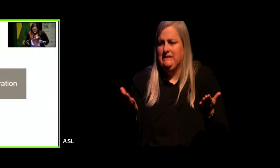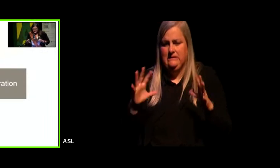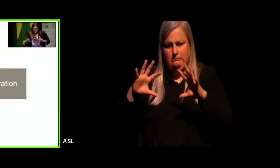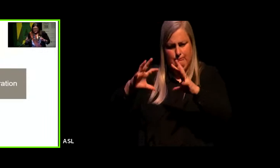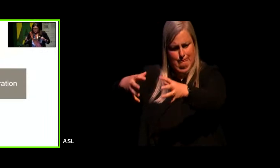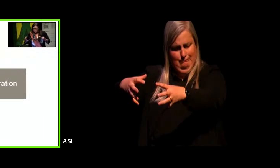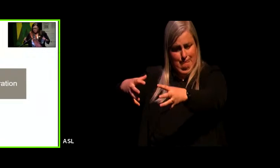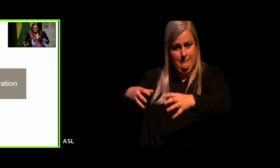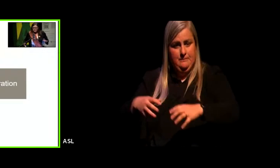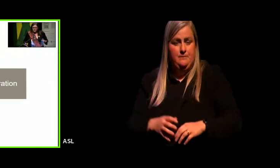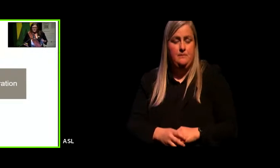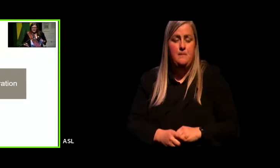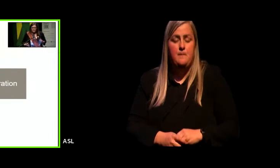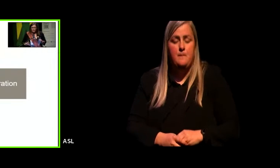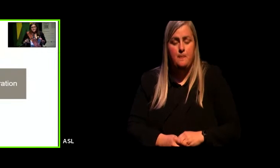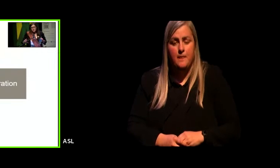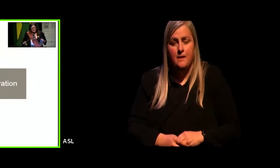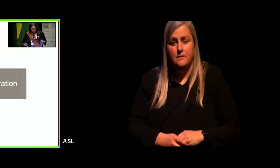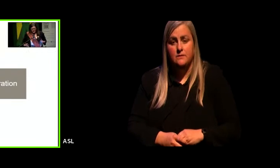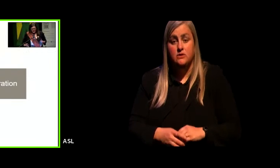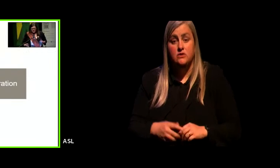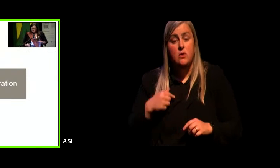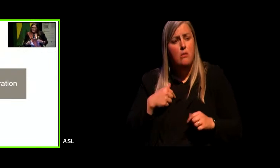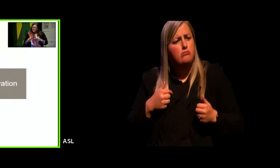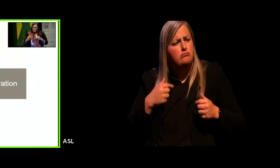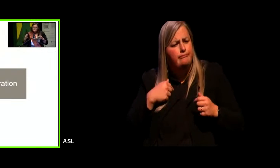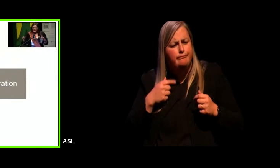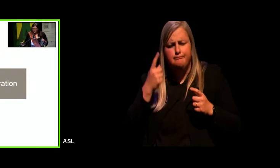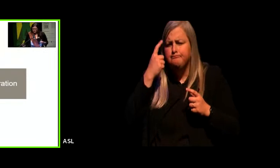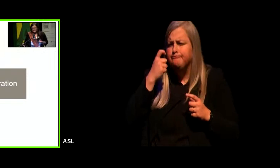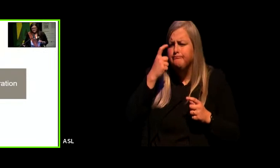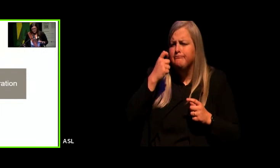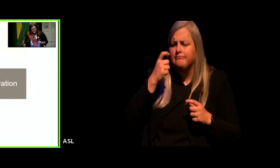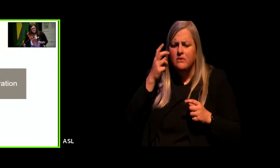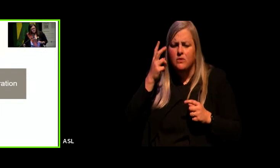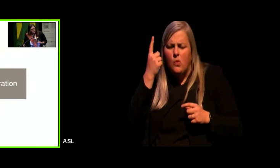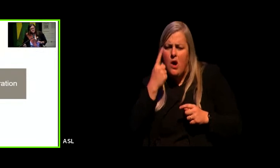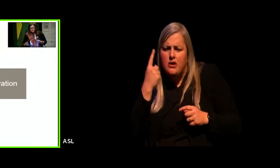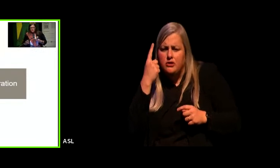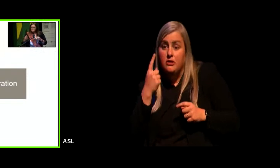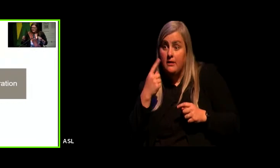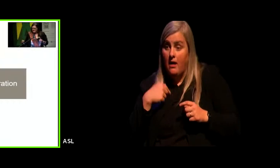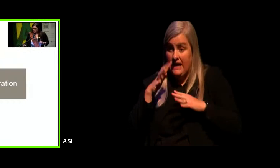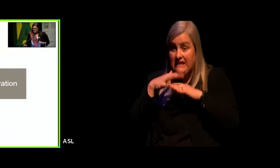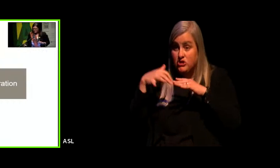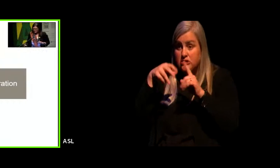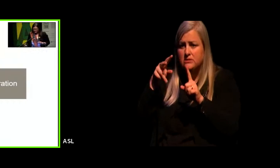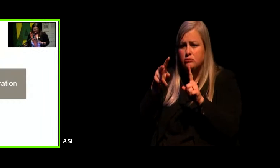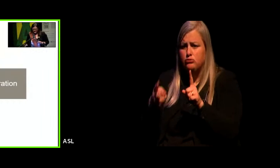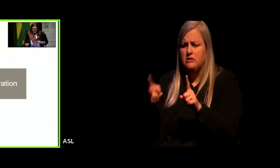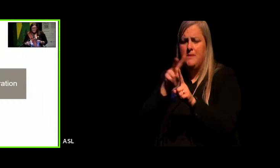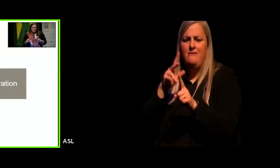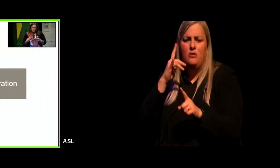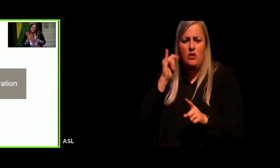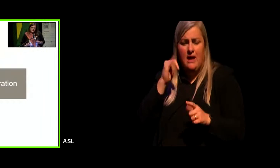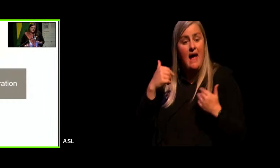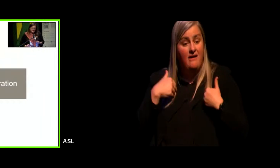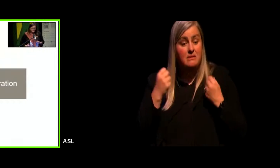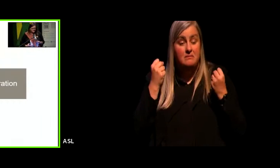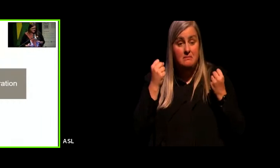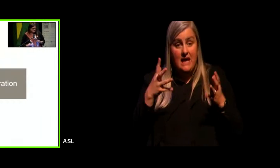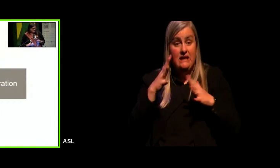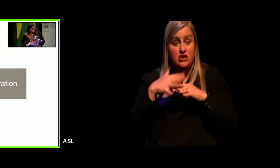it mean then to do this from a more Indigenous perspective? Now, there are many Indigenous perspectives. Of course, there are many Indigenous peoples. But one thing